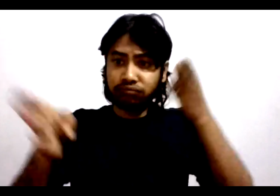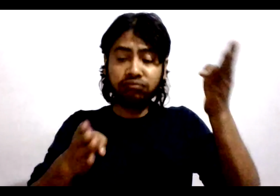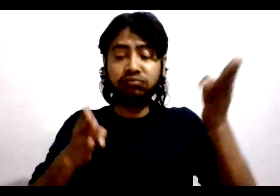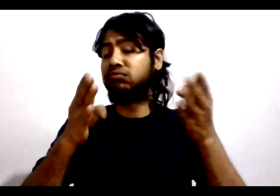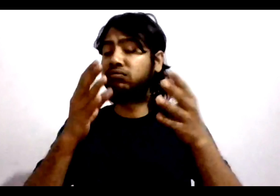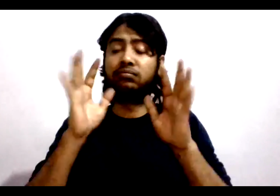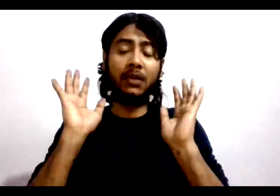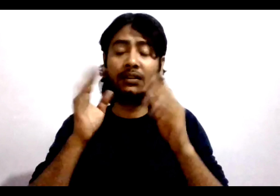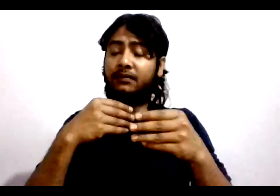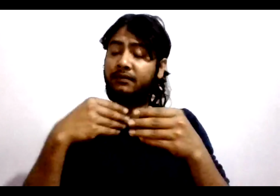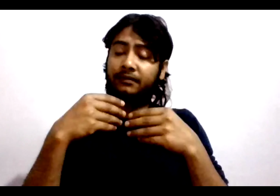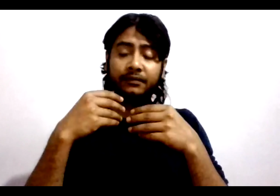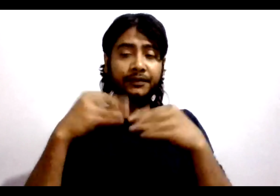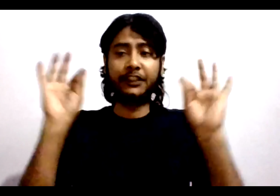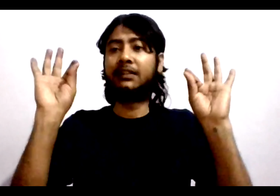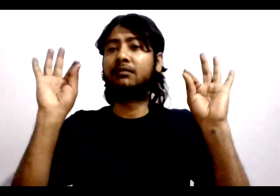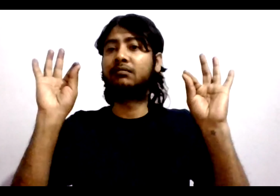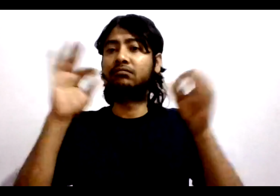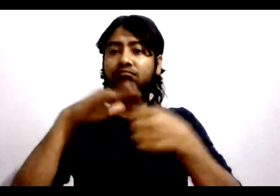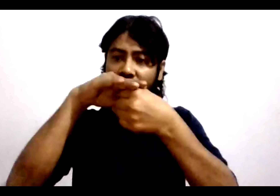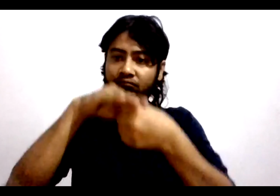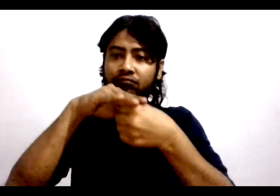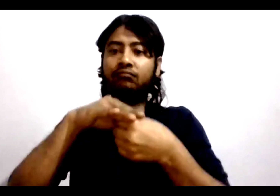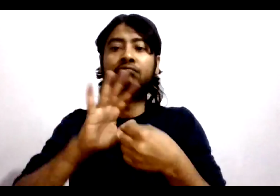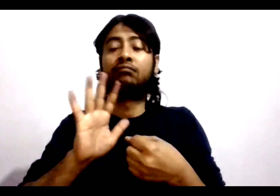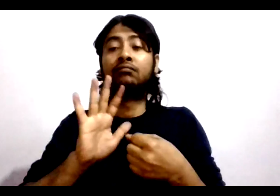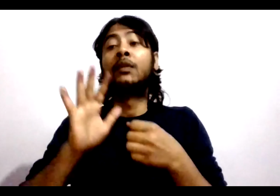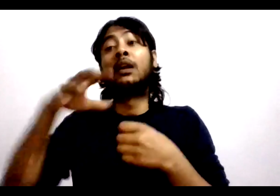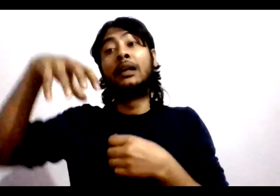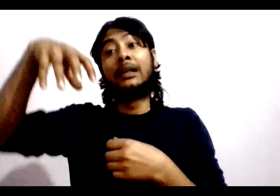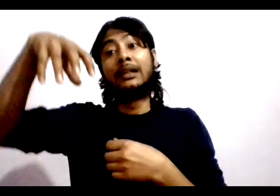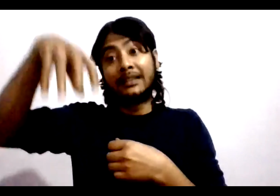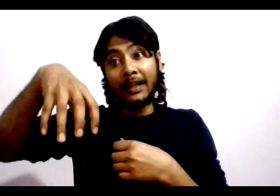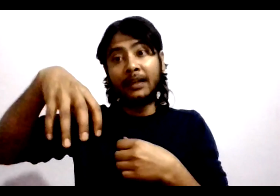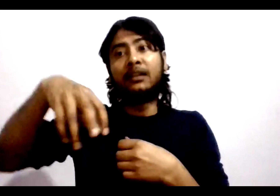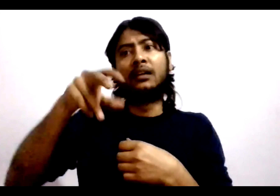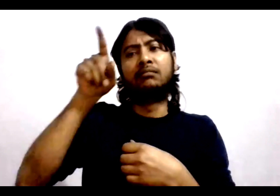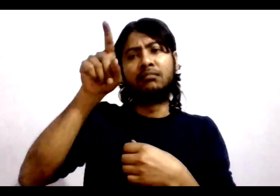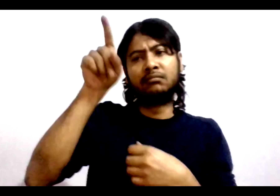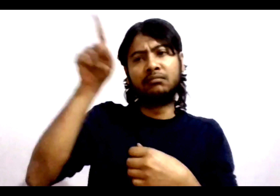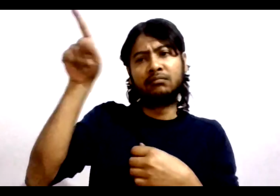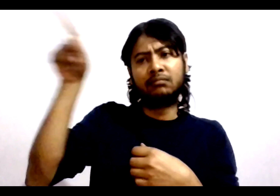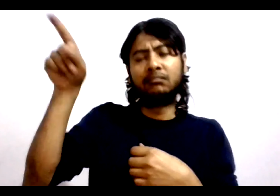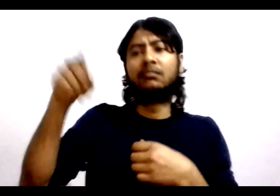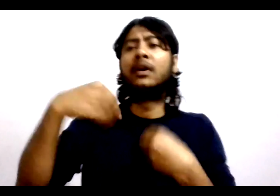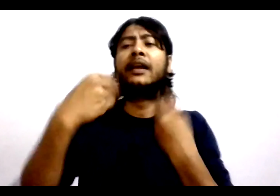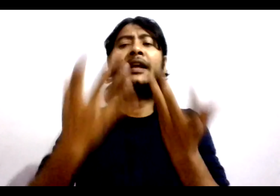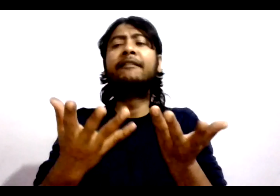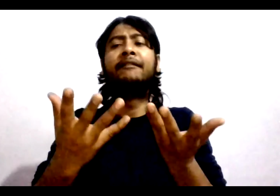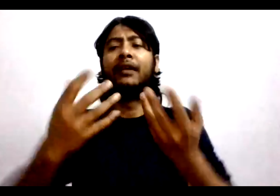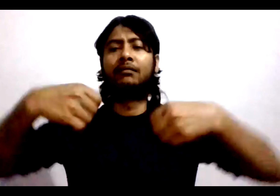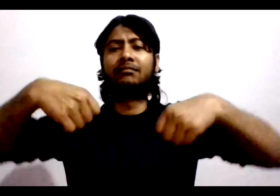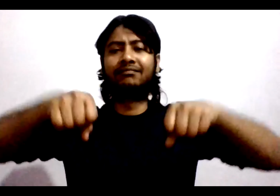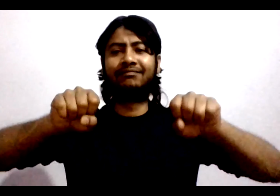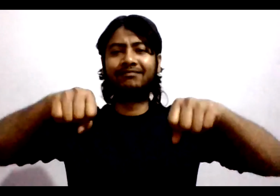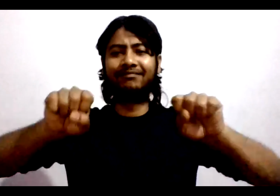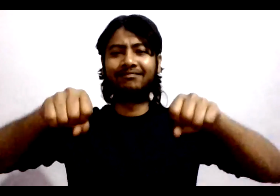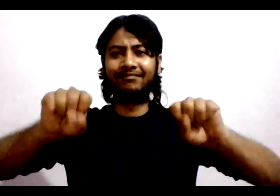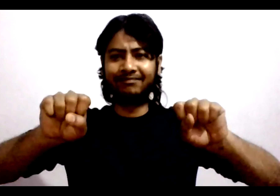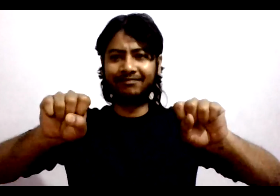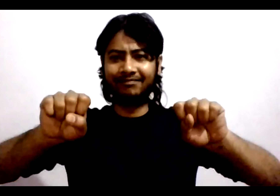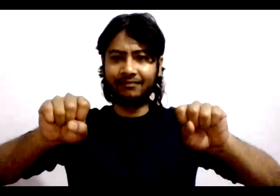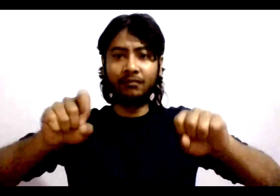issuing and giving to persons with disabilities motorized wheelchairs. They're giving them three-wheeled scooties, the additional adapted